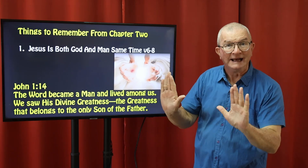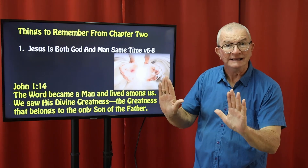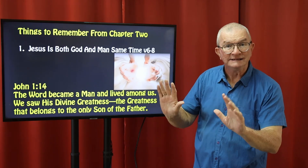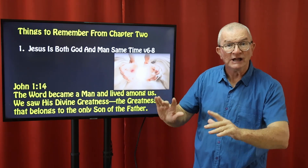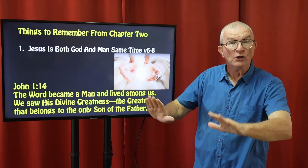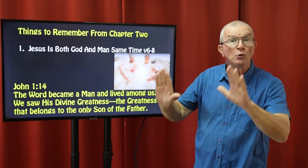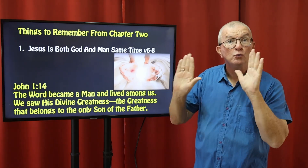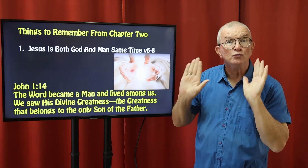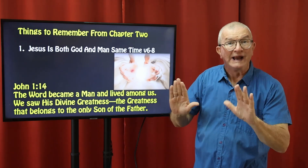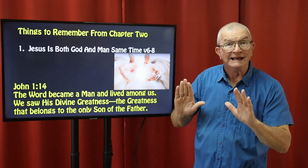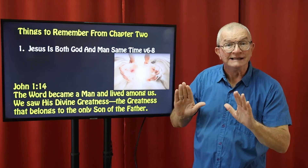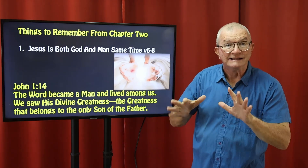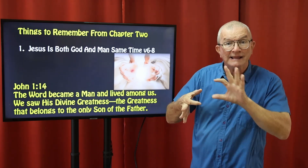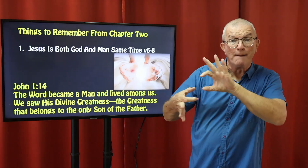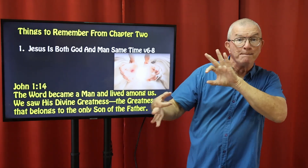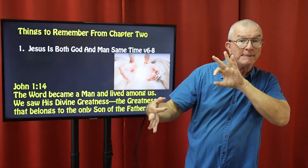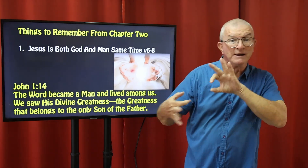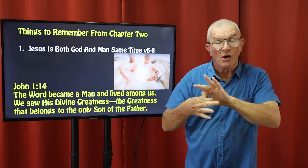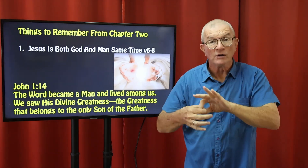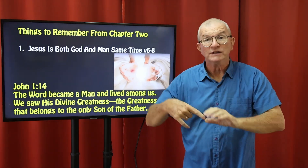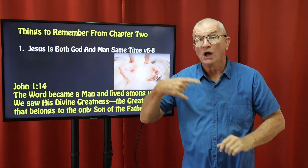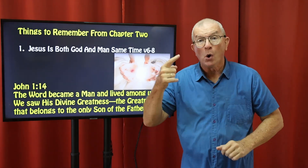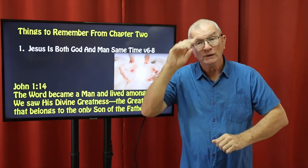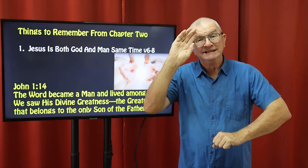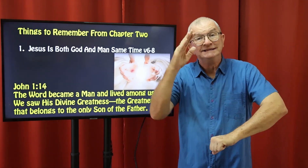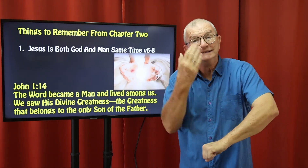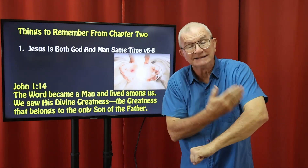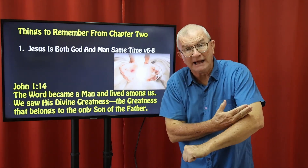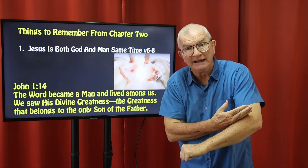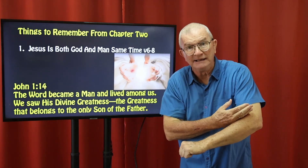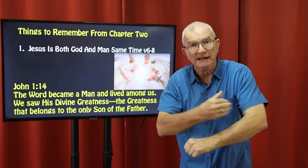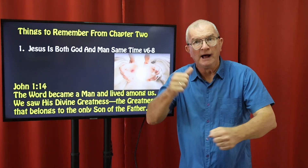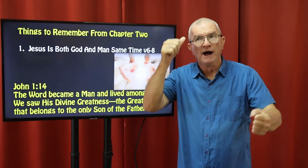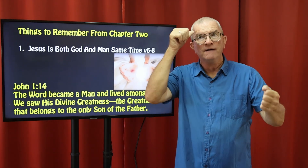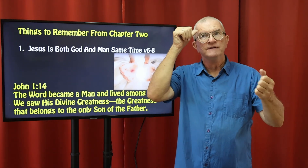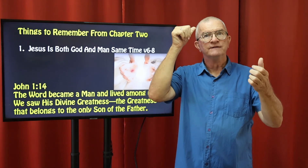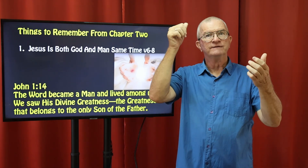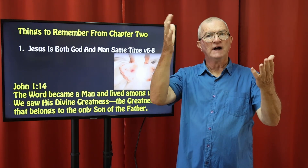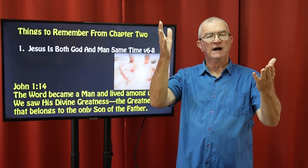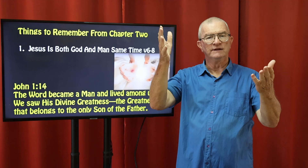greatness, the greatness that belongs to the only Son of the Father."